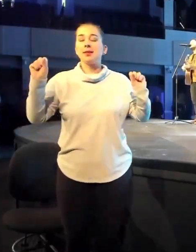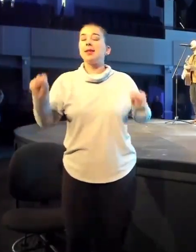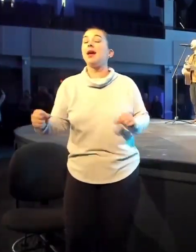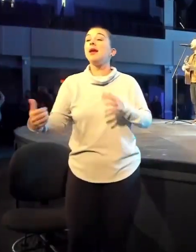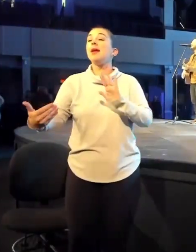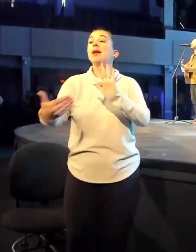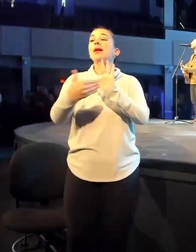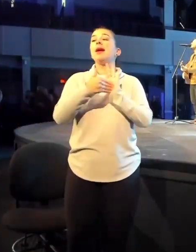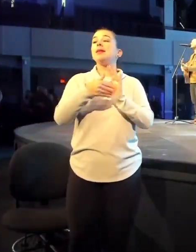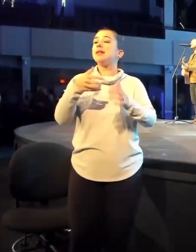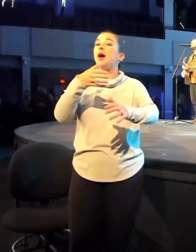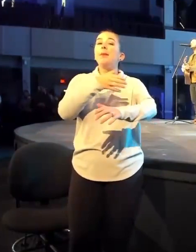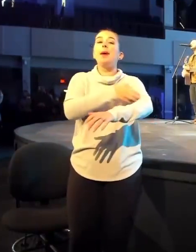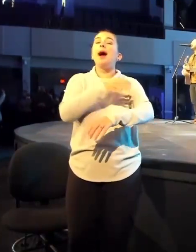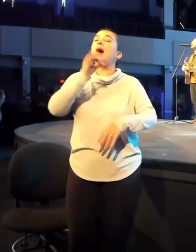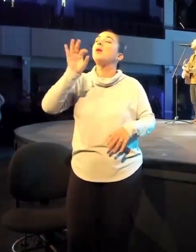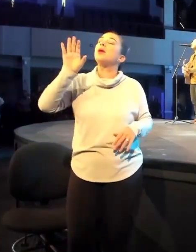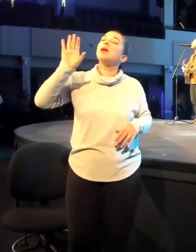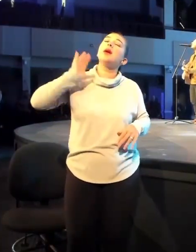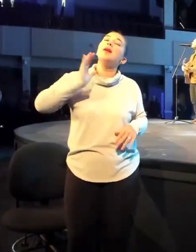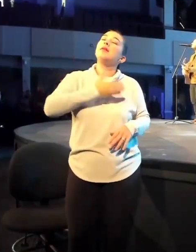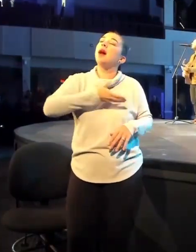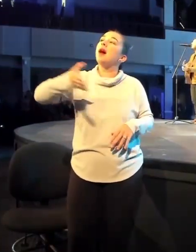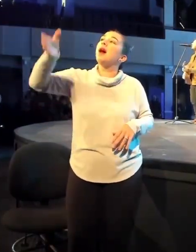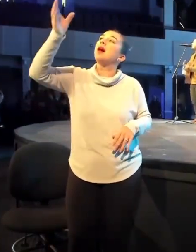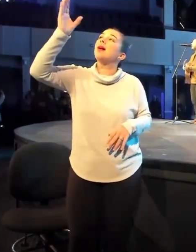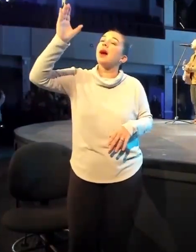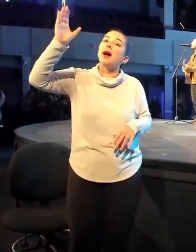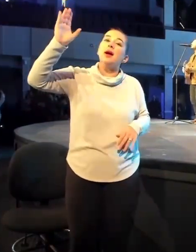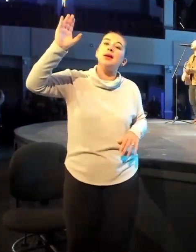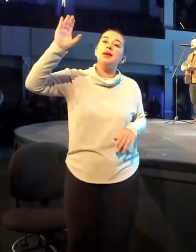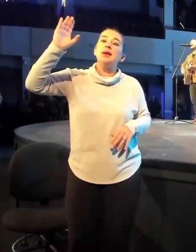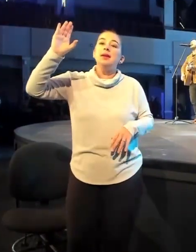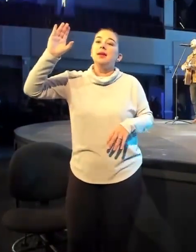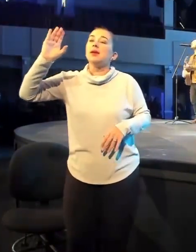Nothing can stand against the power of our